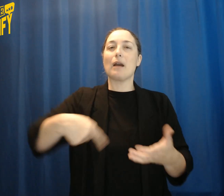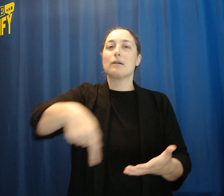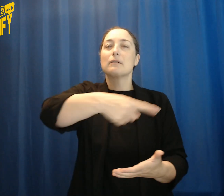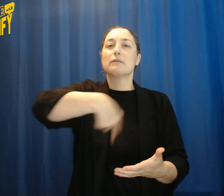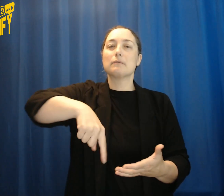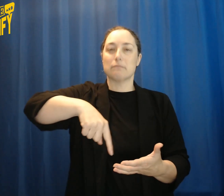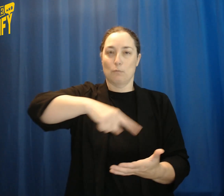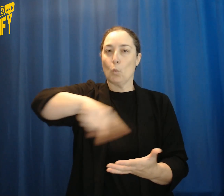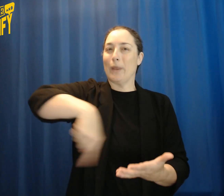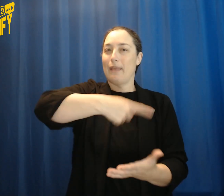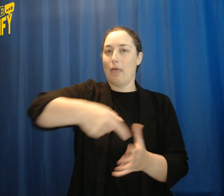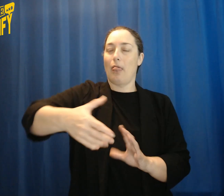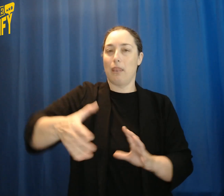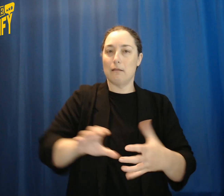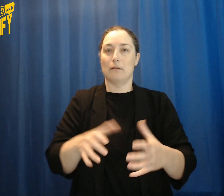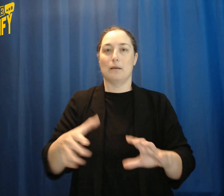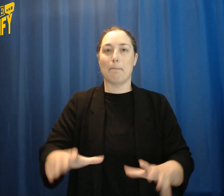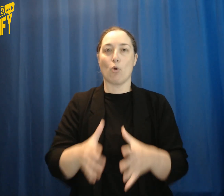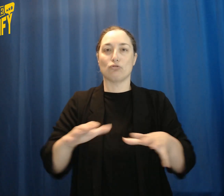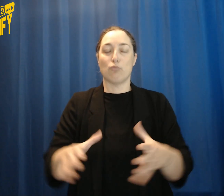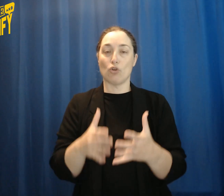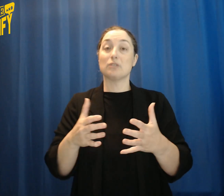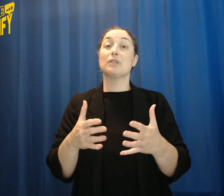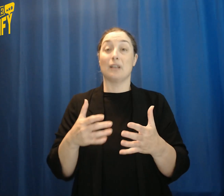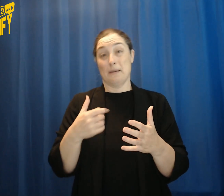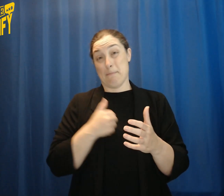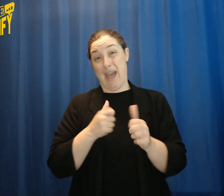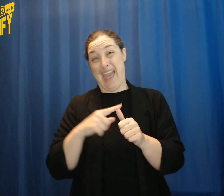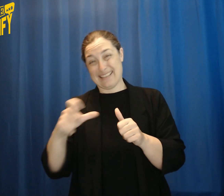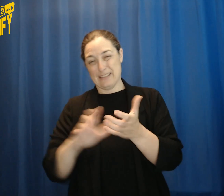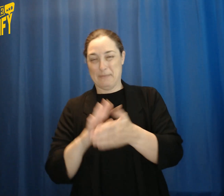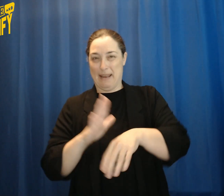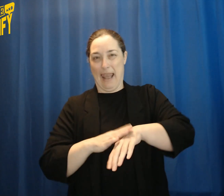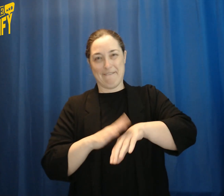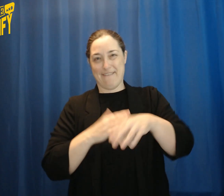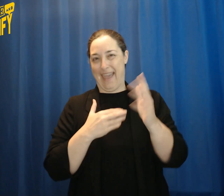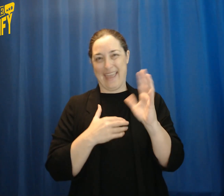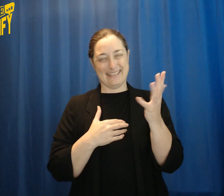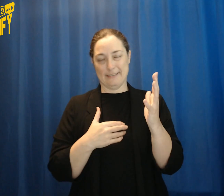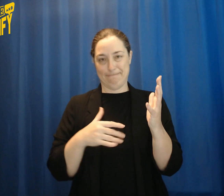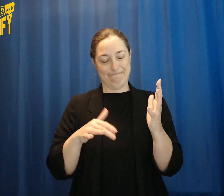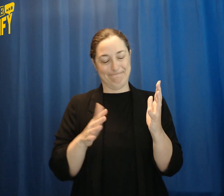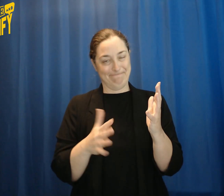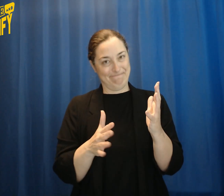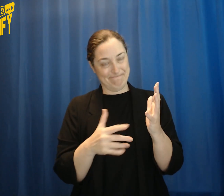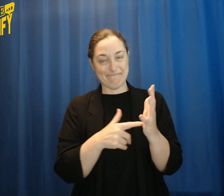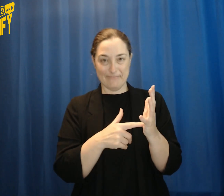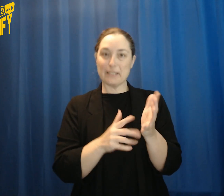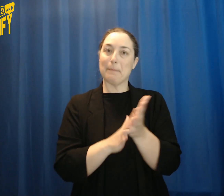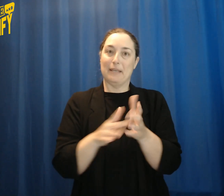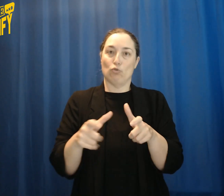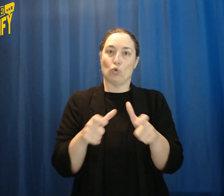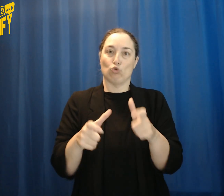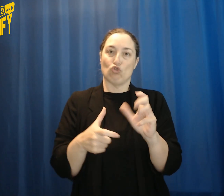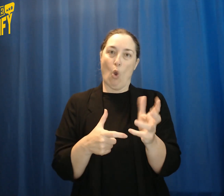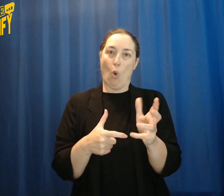I found that because of my accident, my left hand doesn't work as well. So I was having a lot of trouble controlling it like other people were.